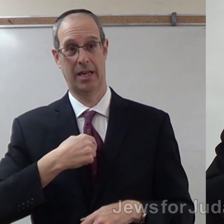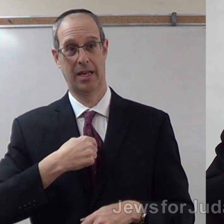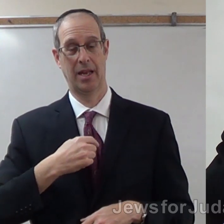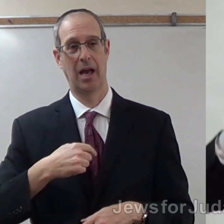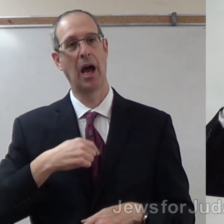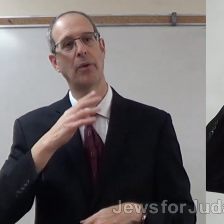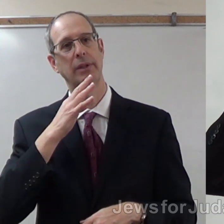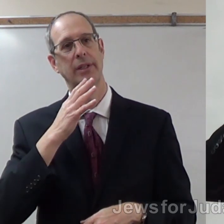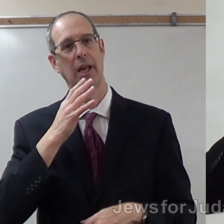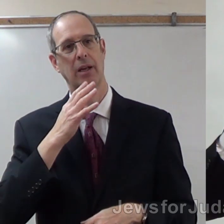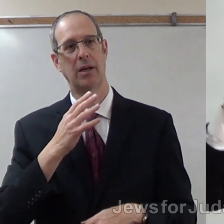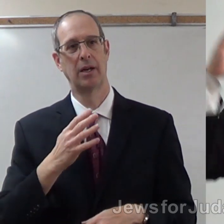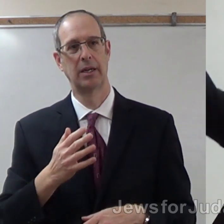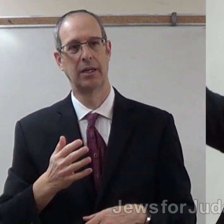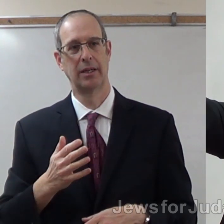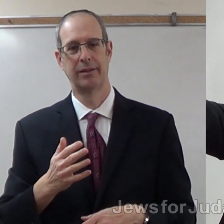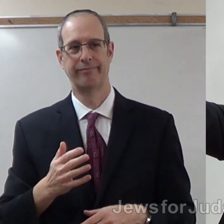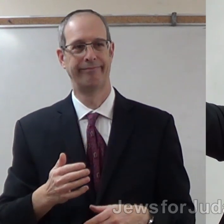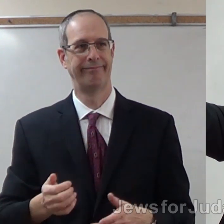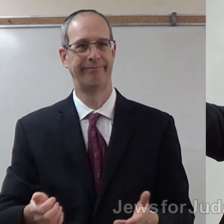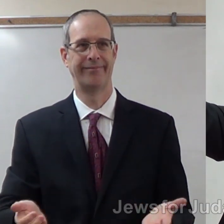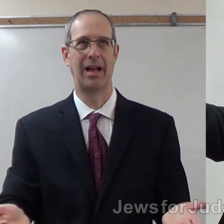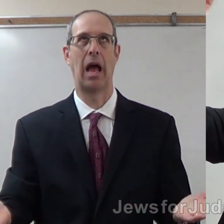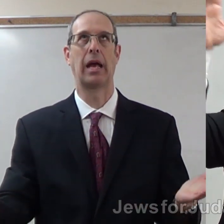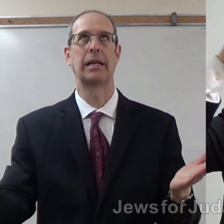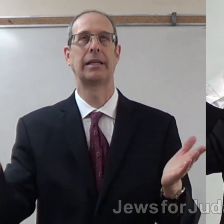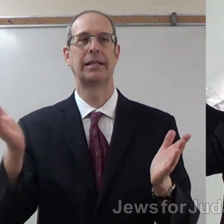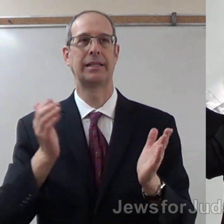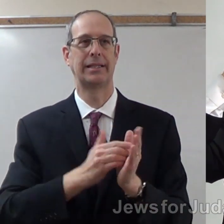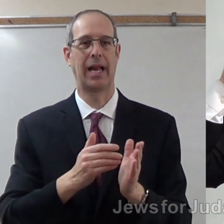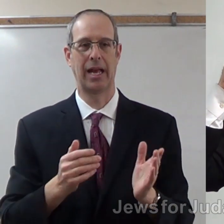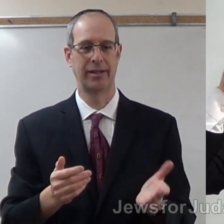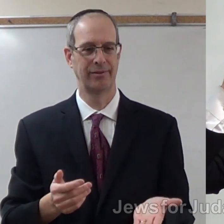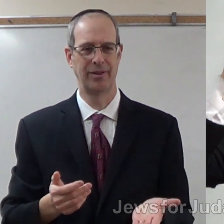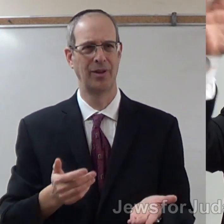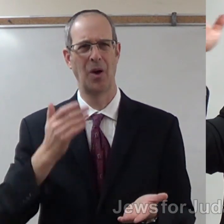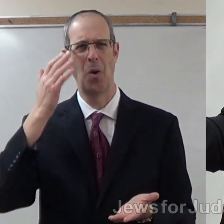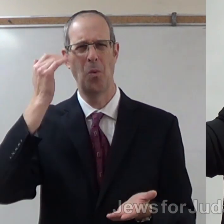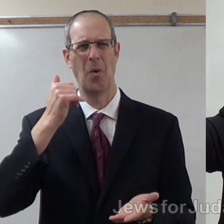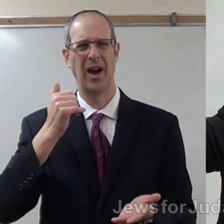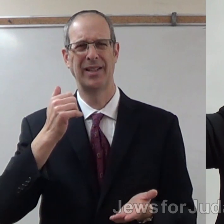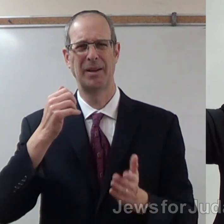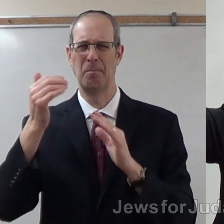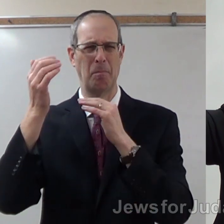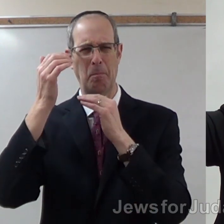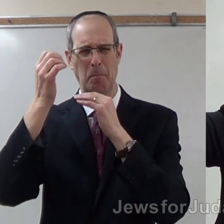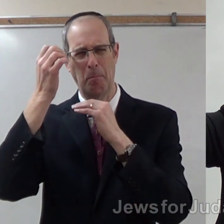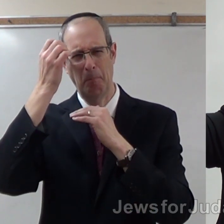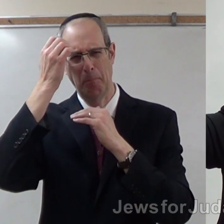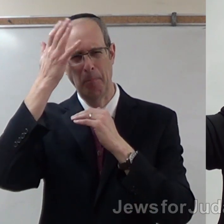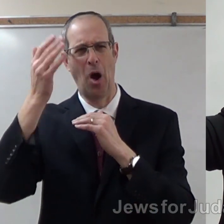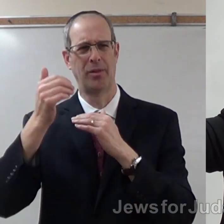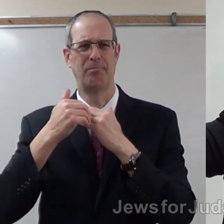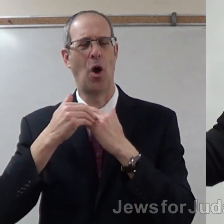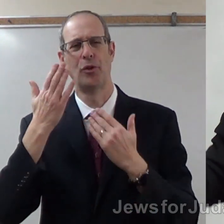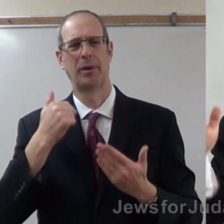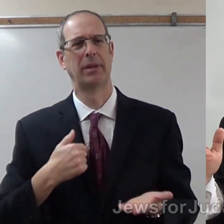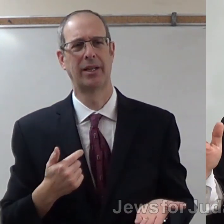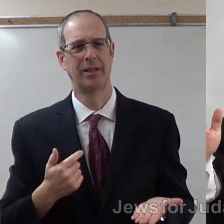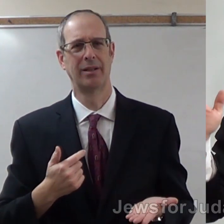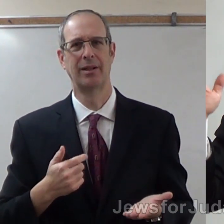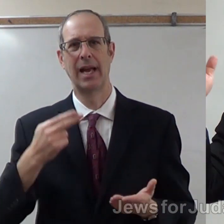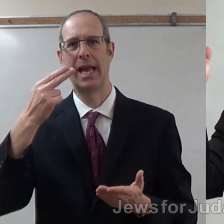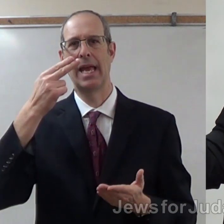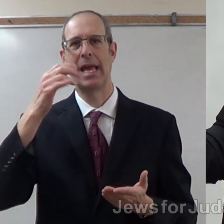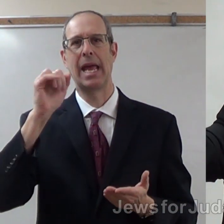would say, ugh, a nudnik coming to bother me again. What is he dragging me a cup? What is he making me crazy?